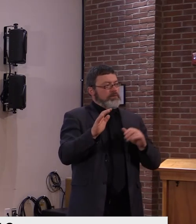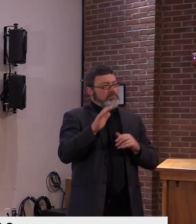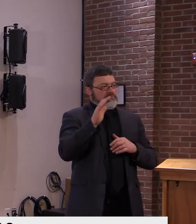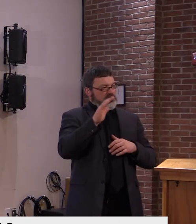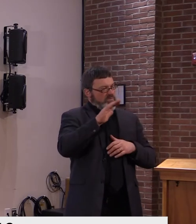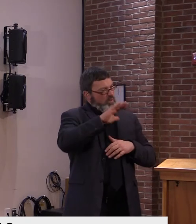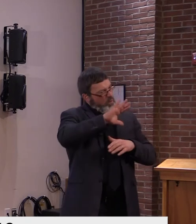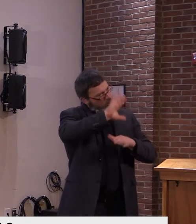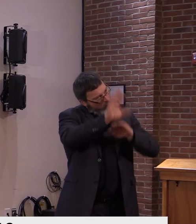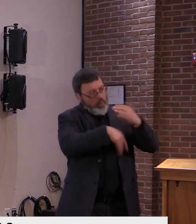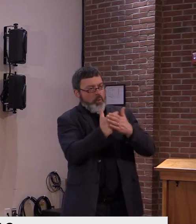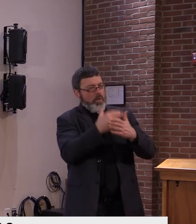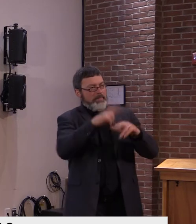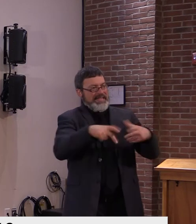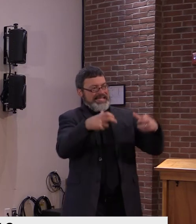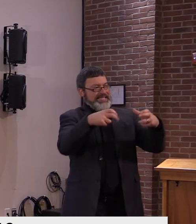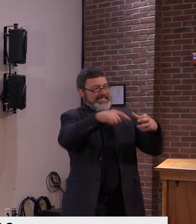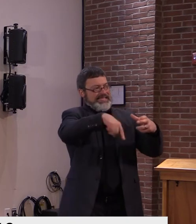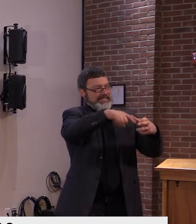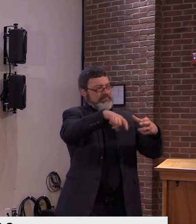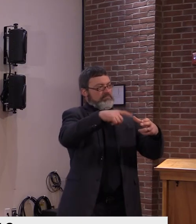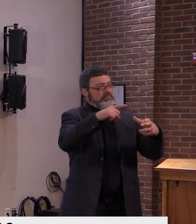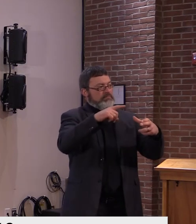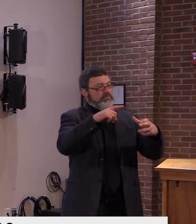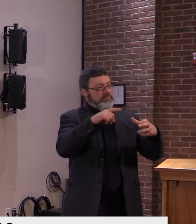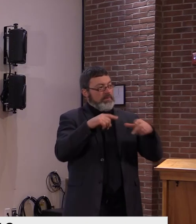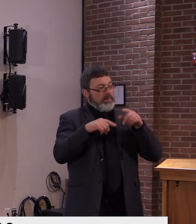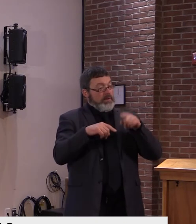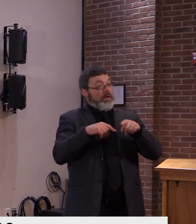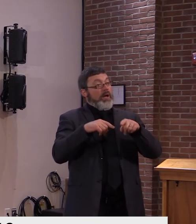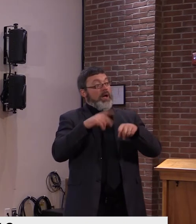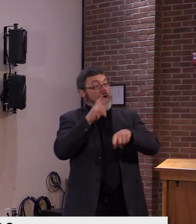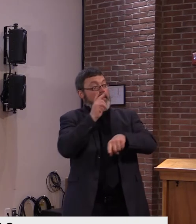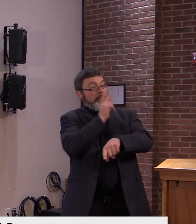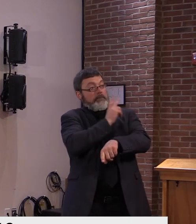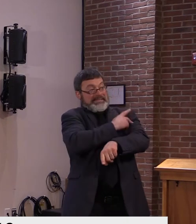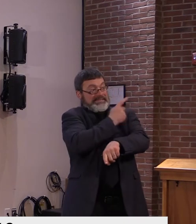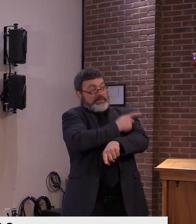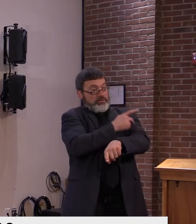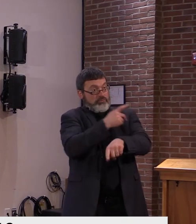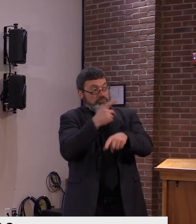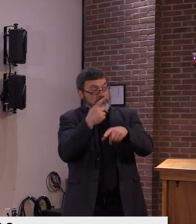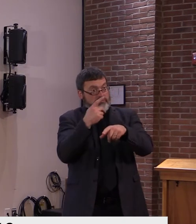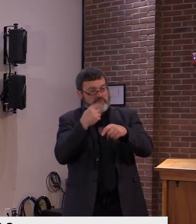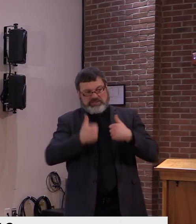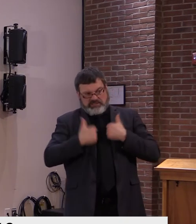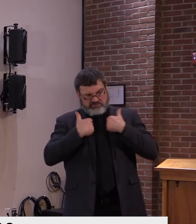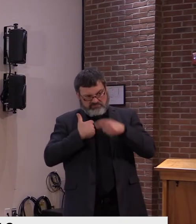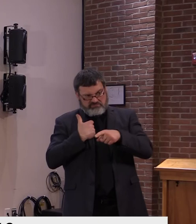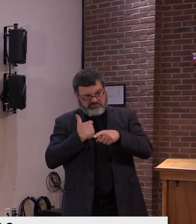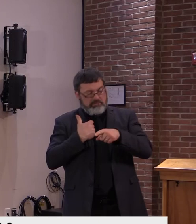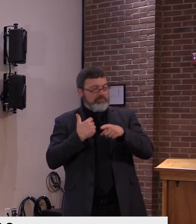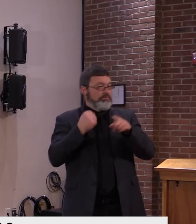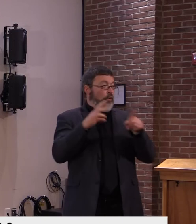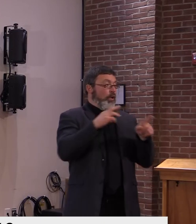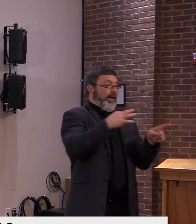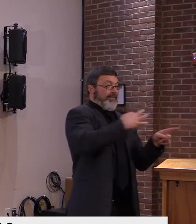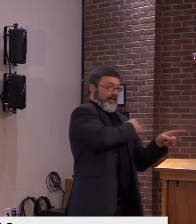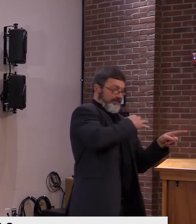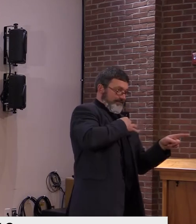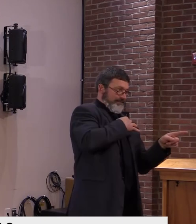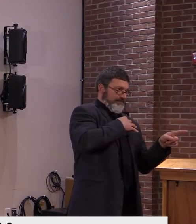that patients who have test positive or staff who test positive are appropriately